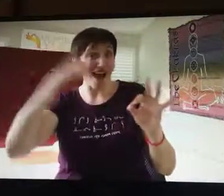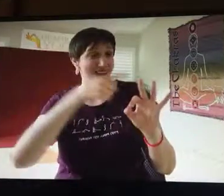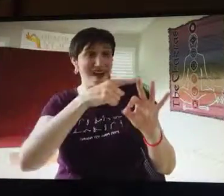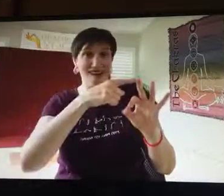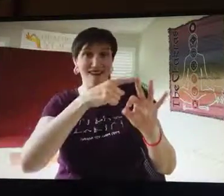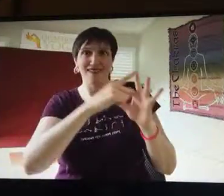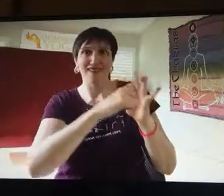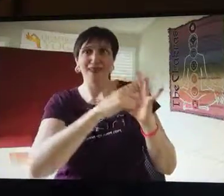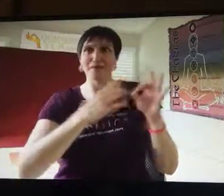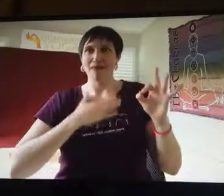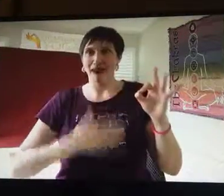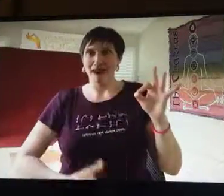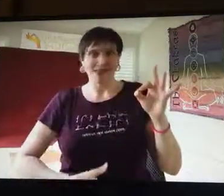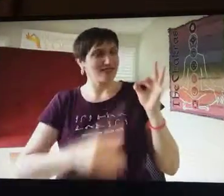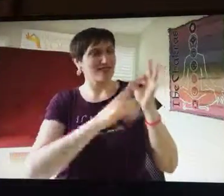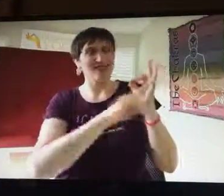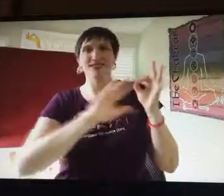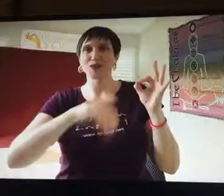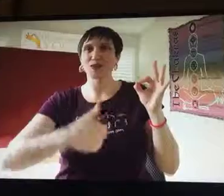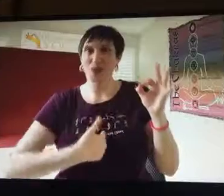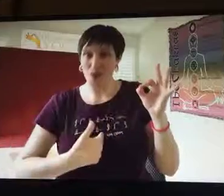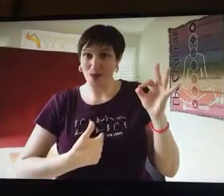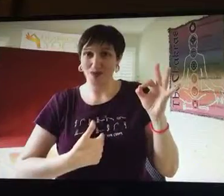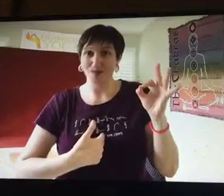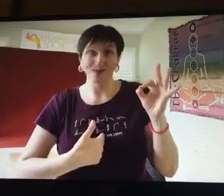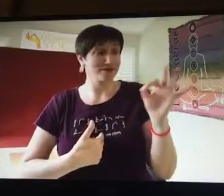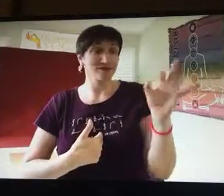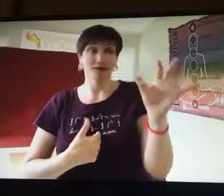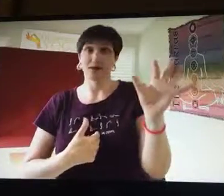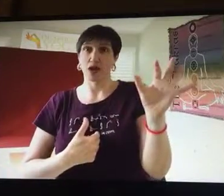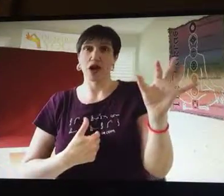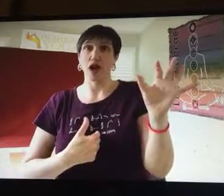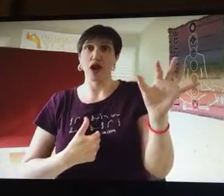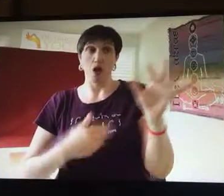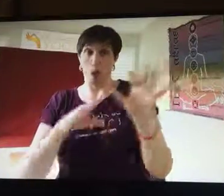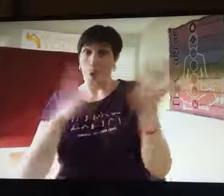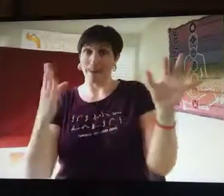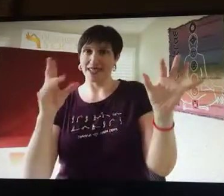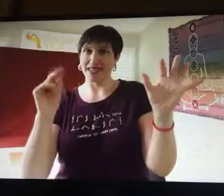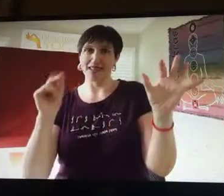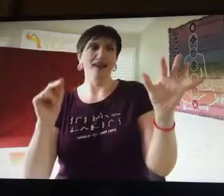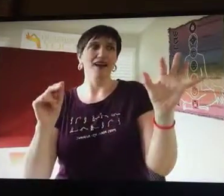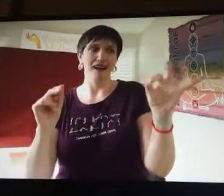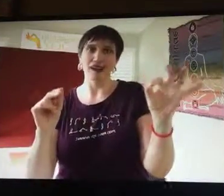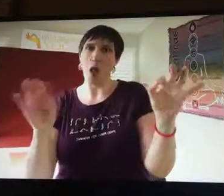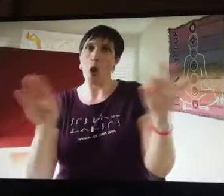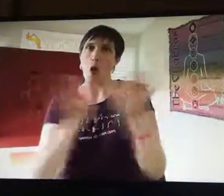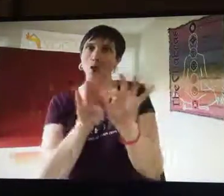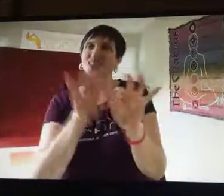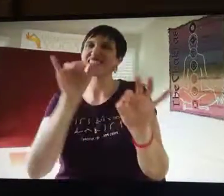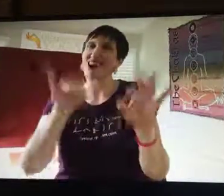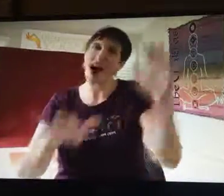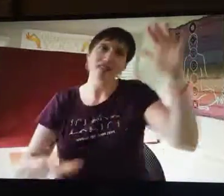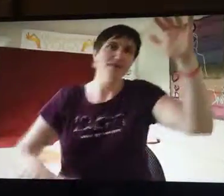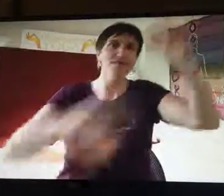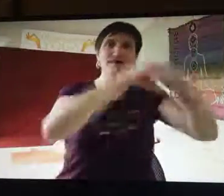that represents the mind, the body, and the soul. when the thumb and forefinger are open,